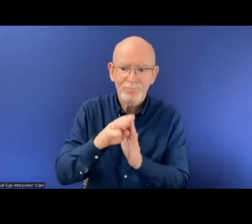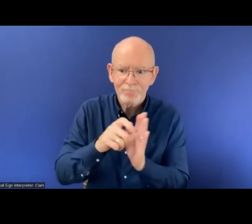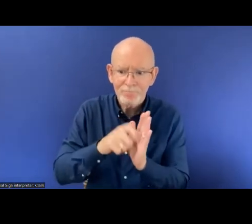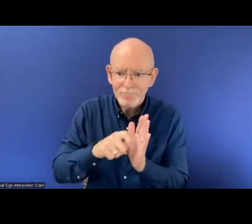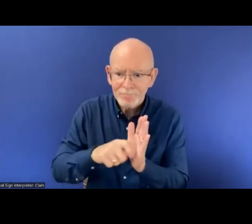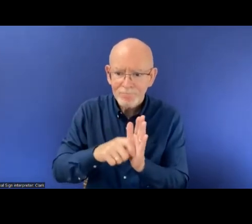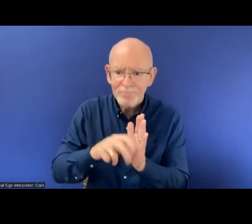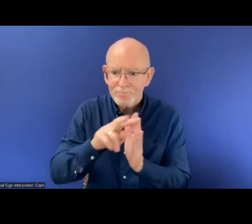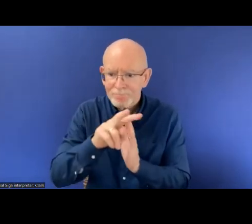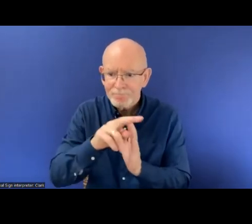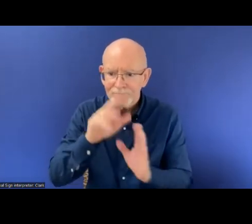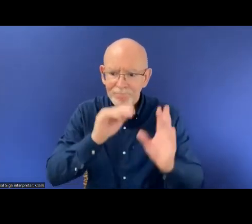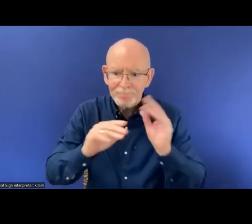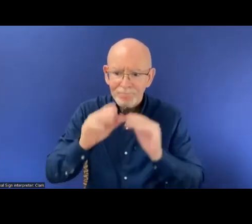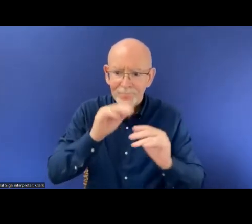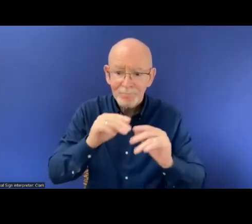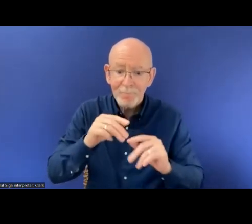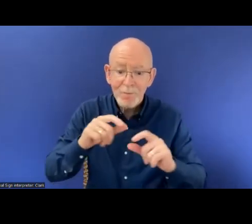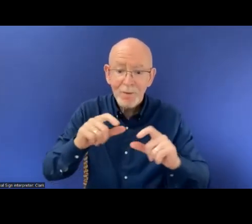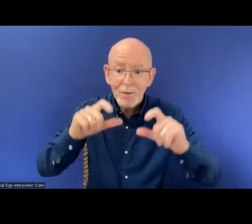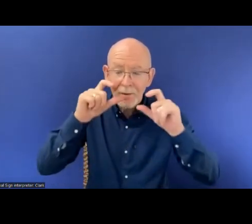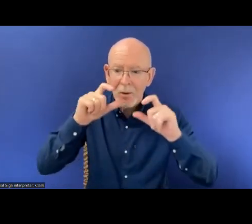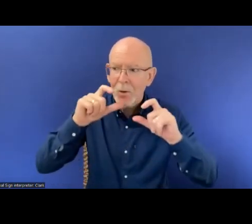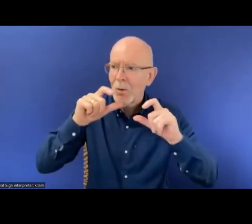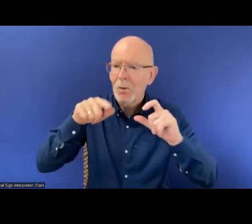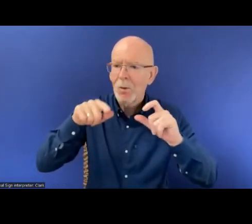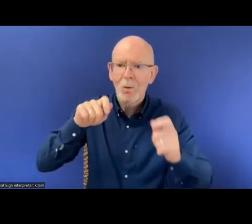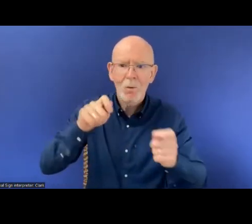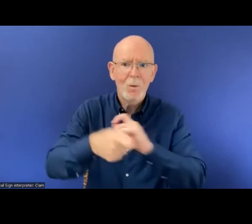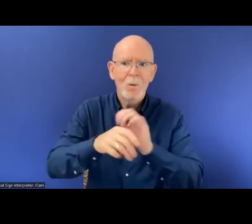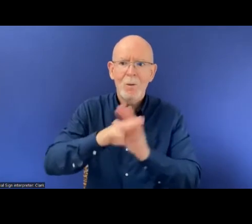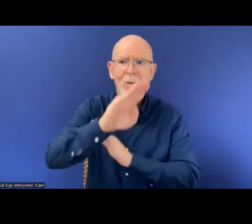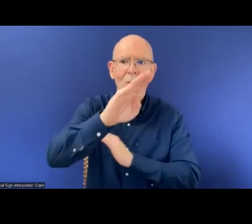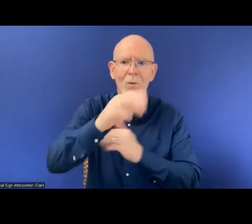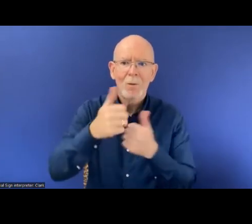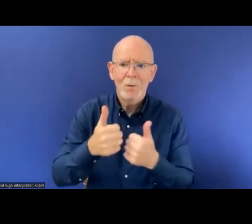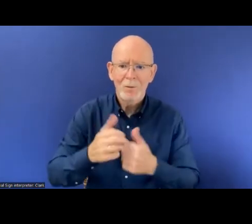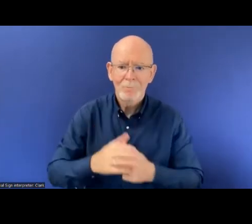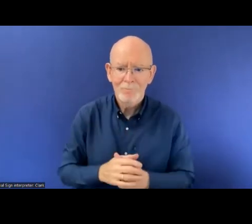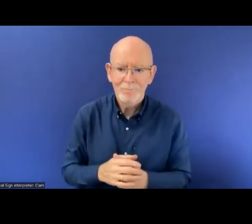yavo yakatoimprovha kubva panaizvozvo saka